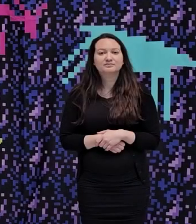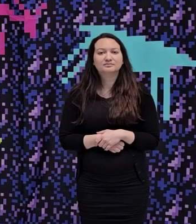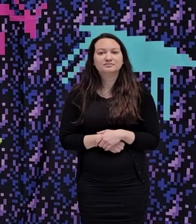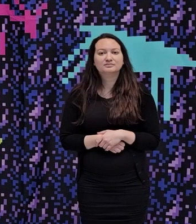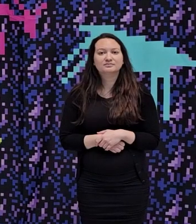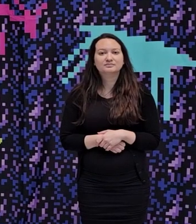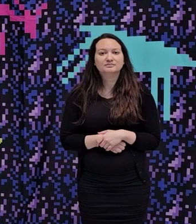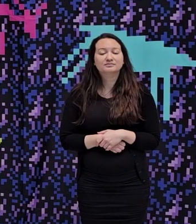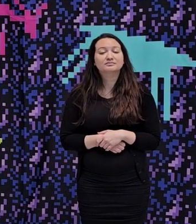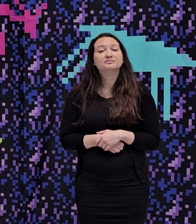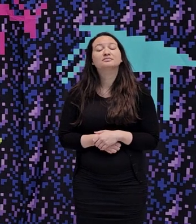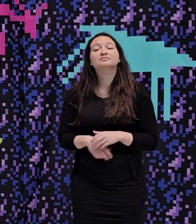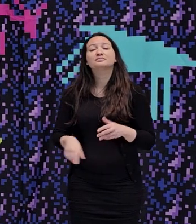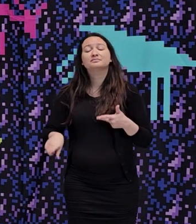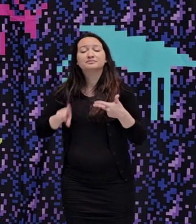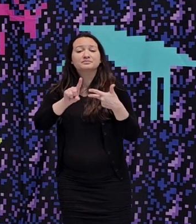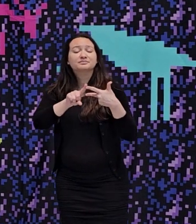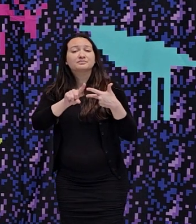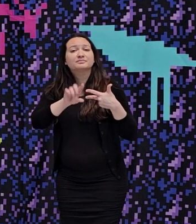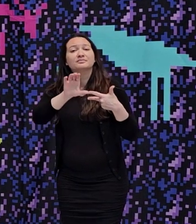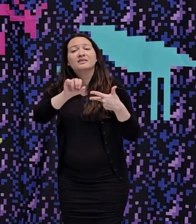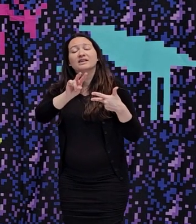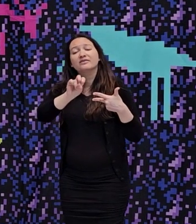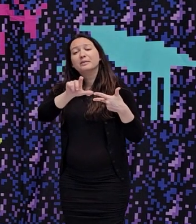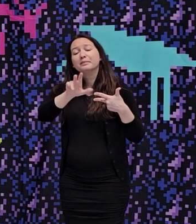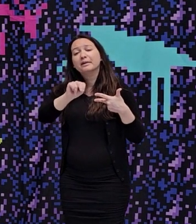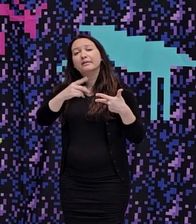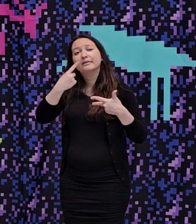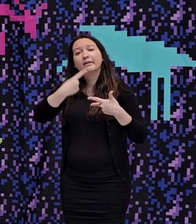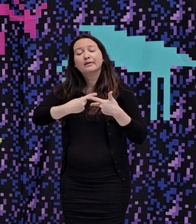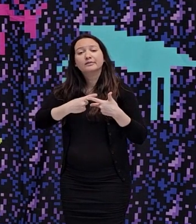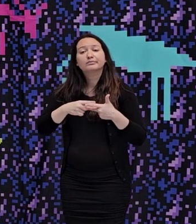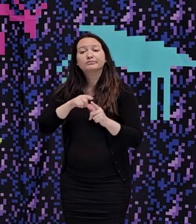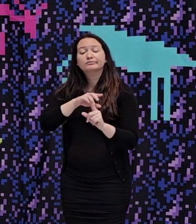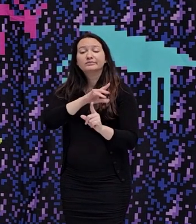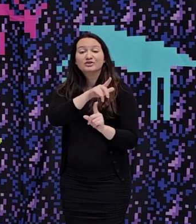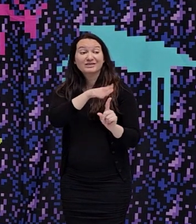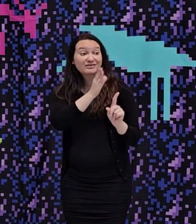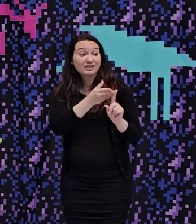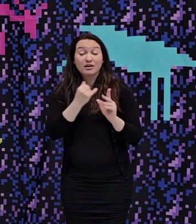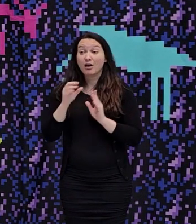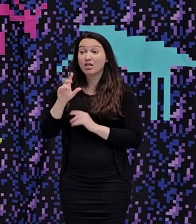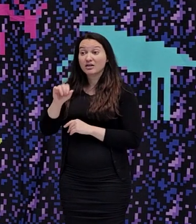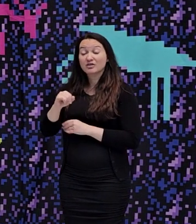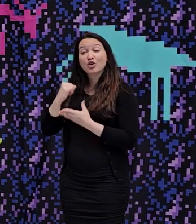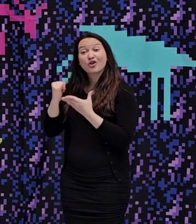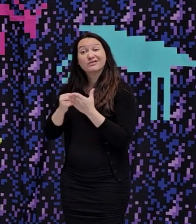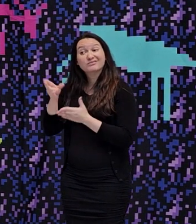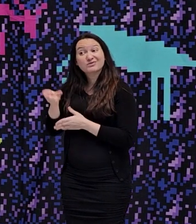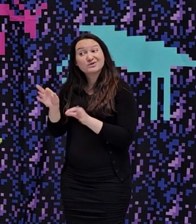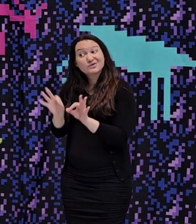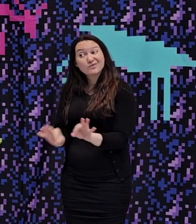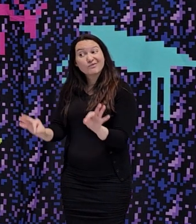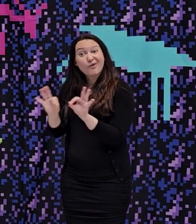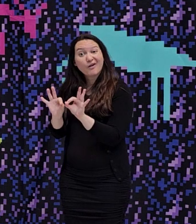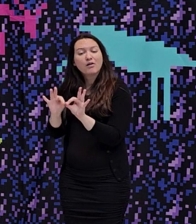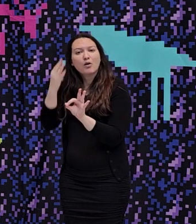In Caveman Days, Jay convinces Ollie that art history is important by discussing prehistoric art.